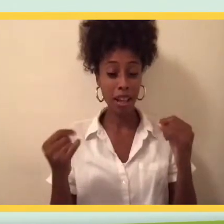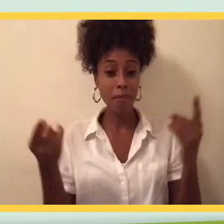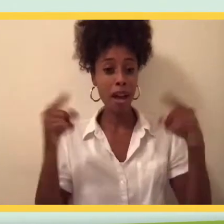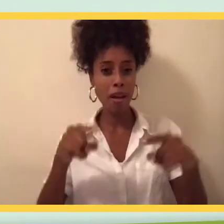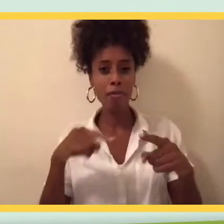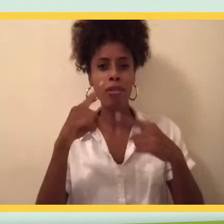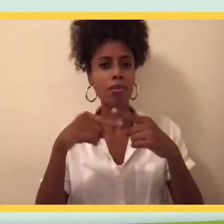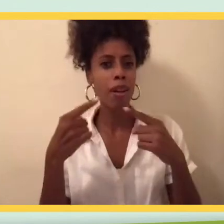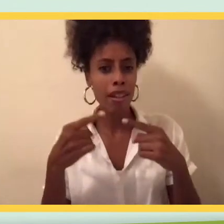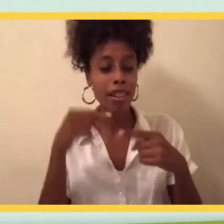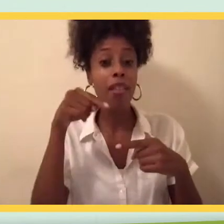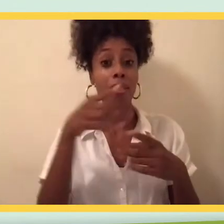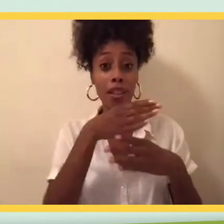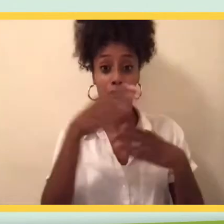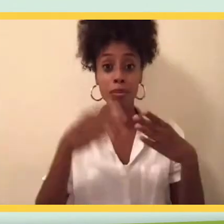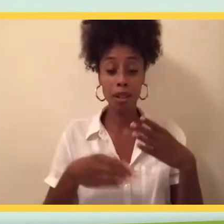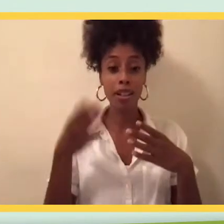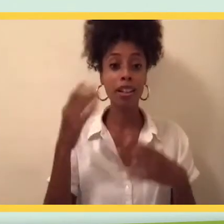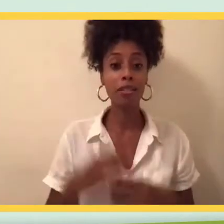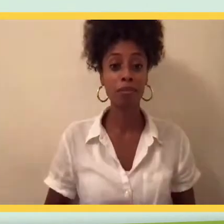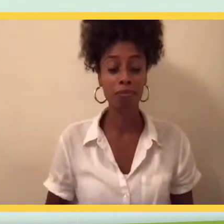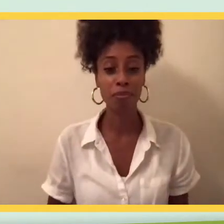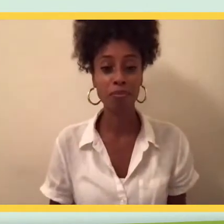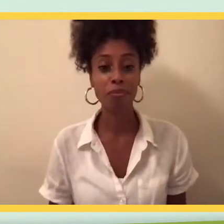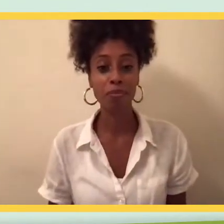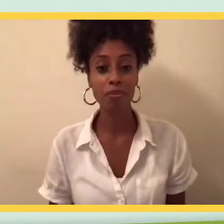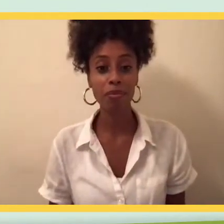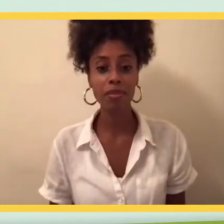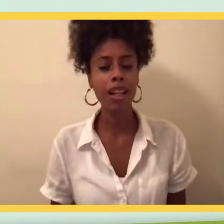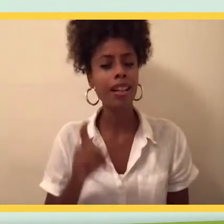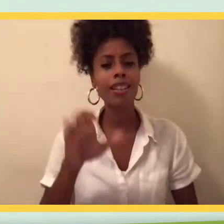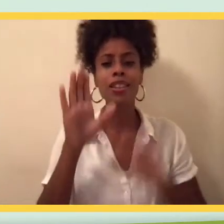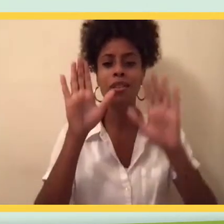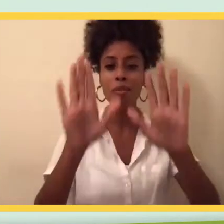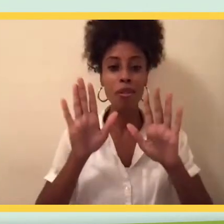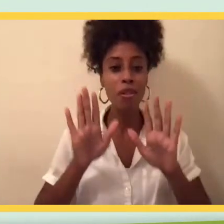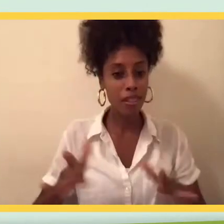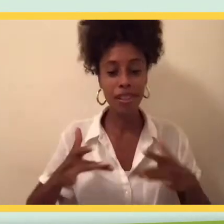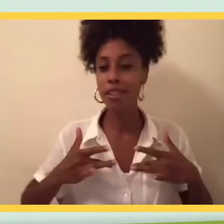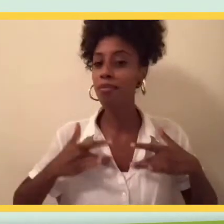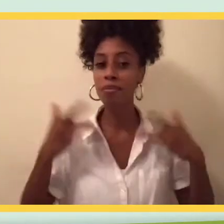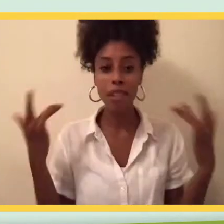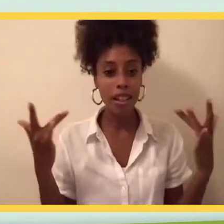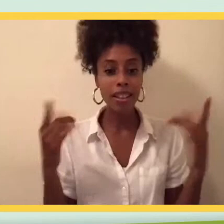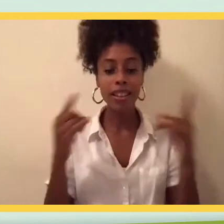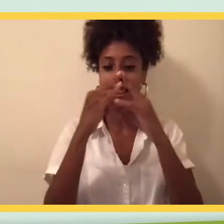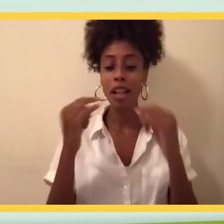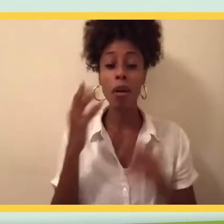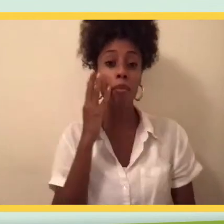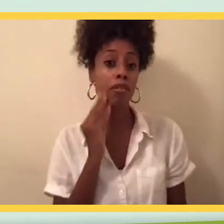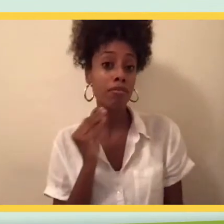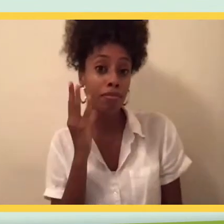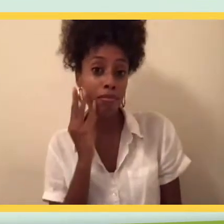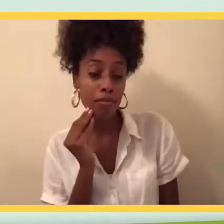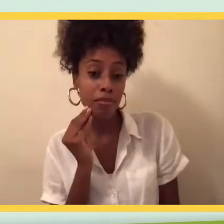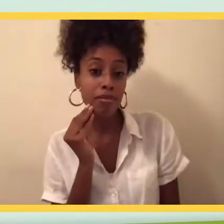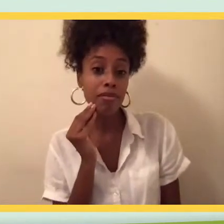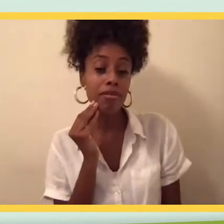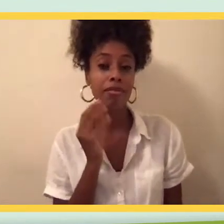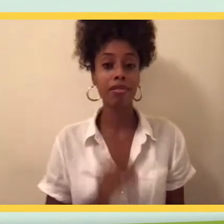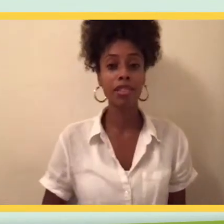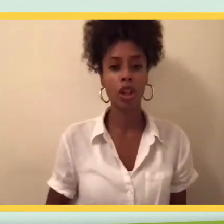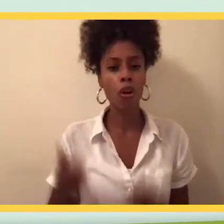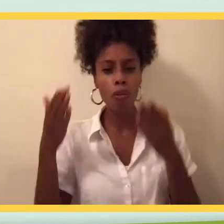right? So, you know, this is a wonderful event. It's a camping experience geared toward